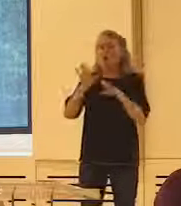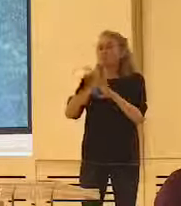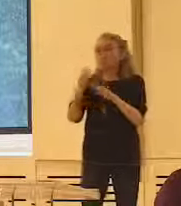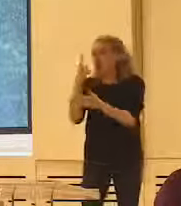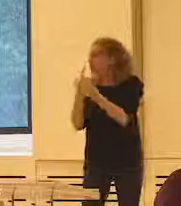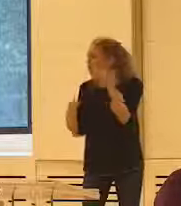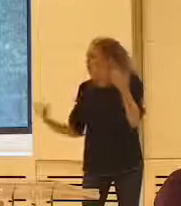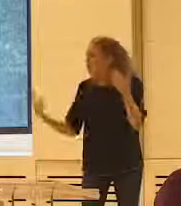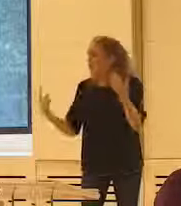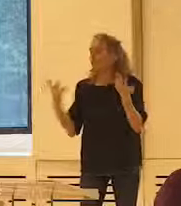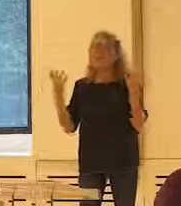it's